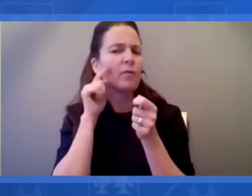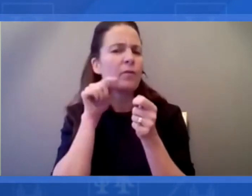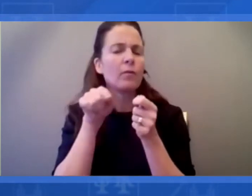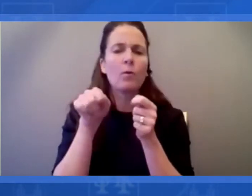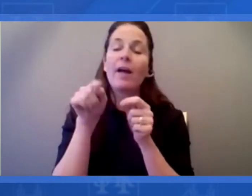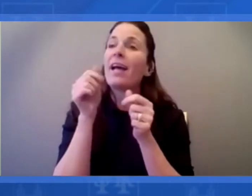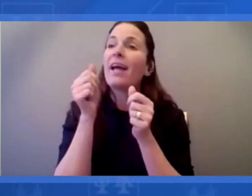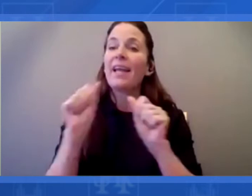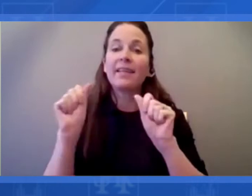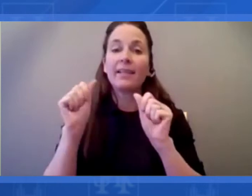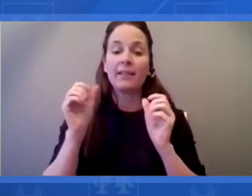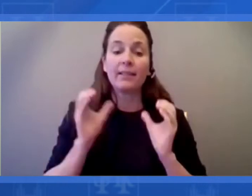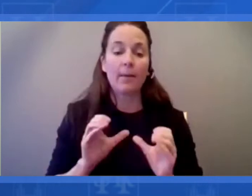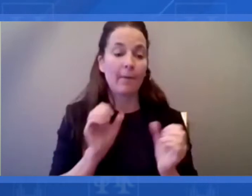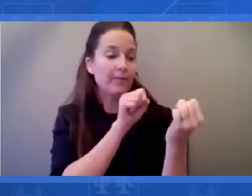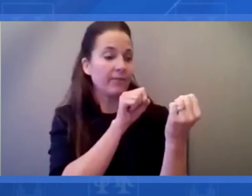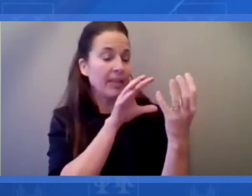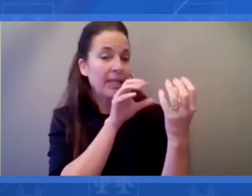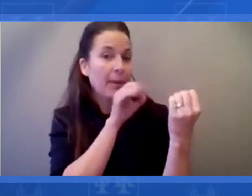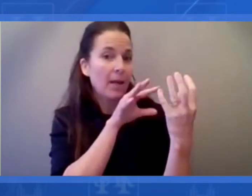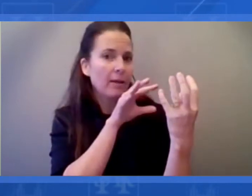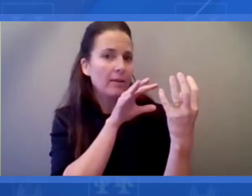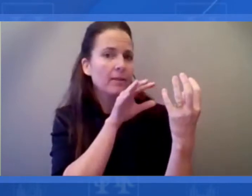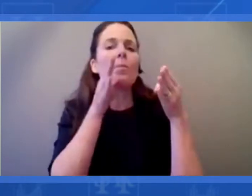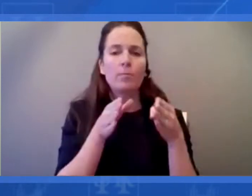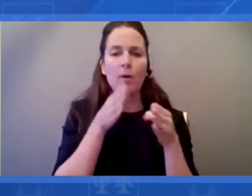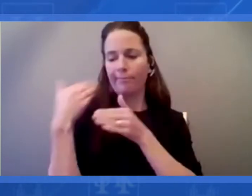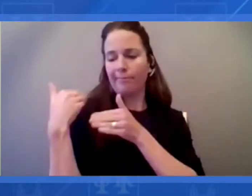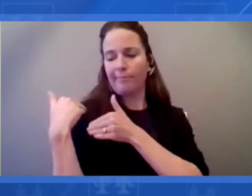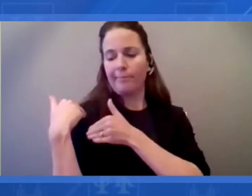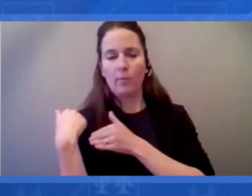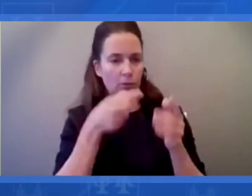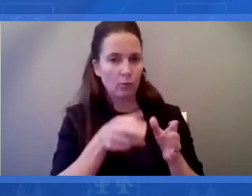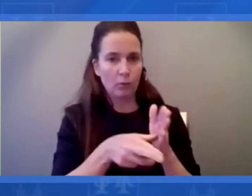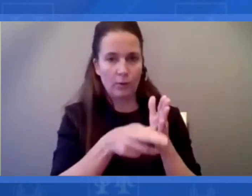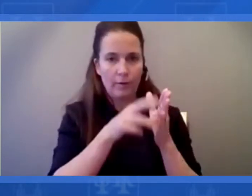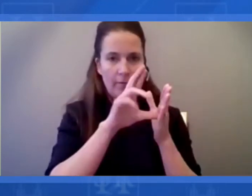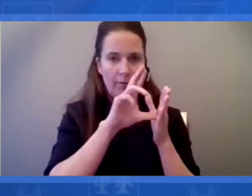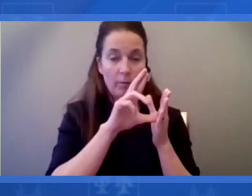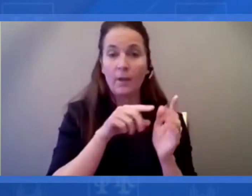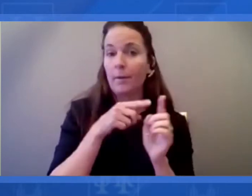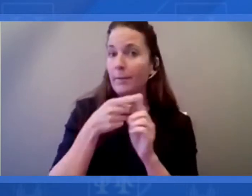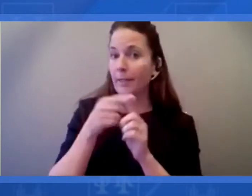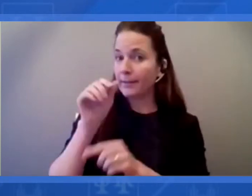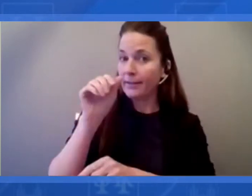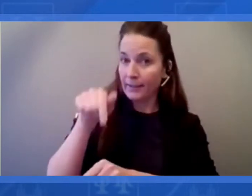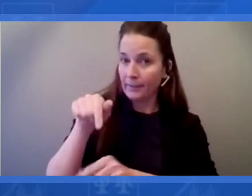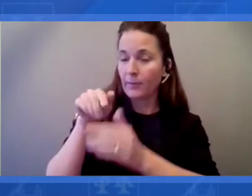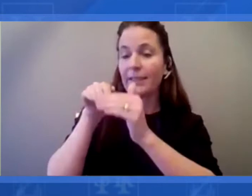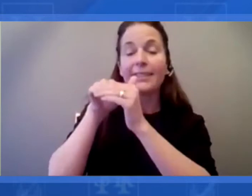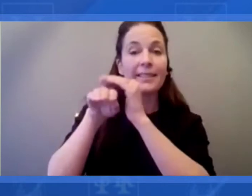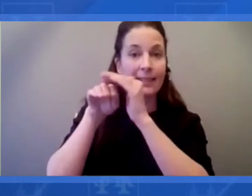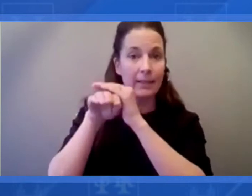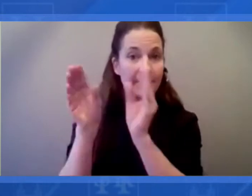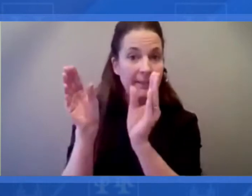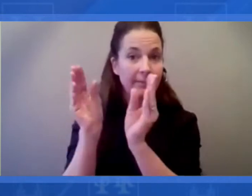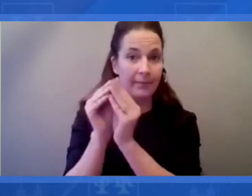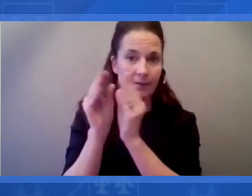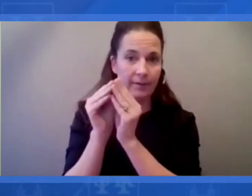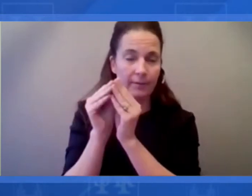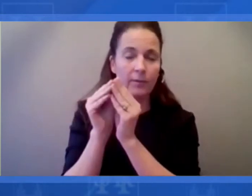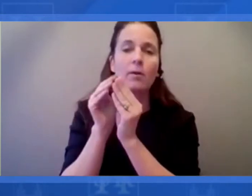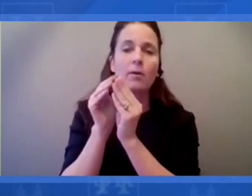feedback. It also covers this meeting, the annual public meeting on accessibility, as well as procedures to deal